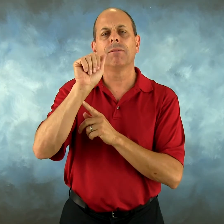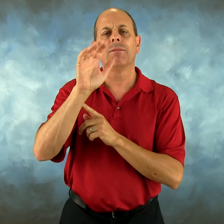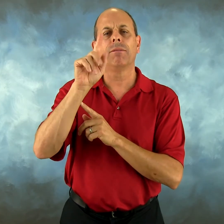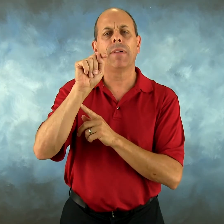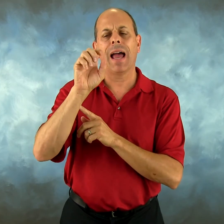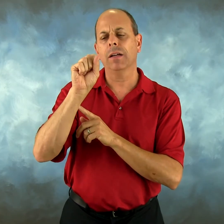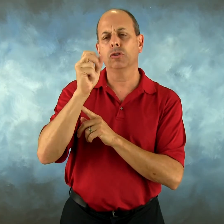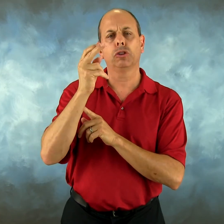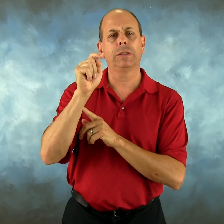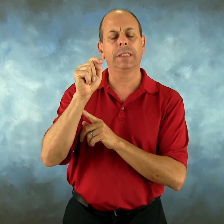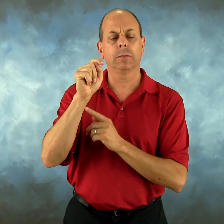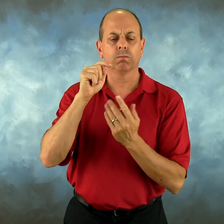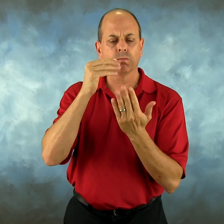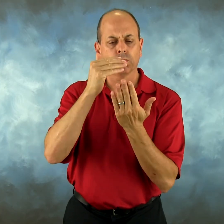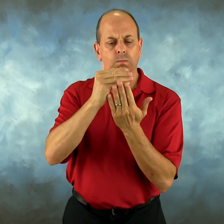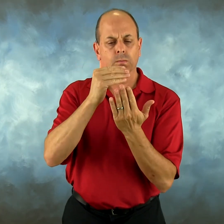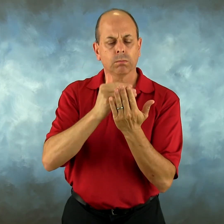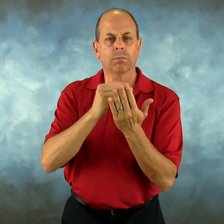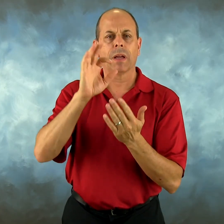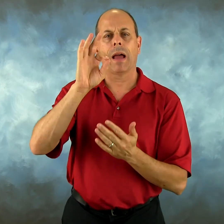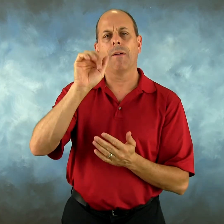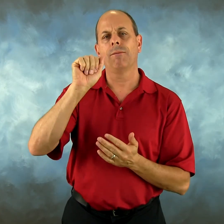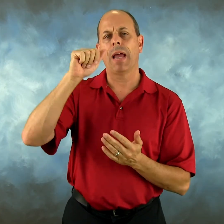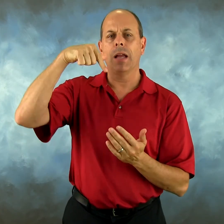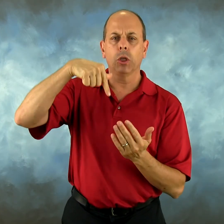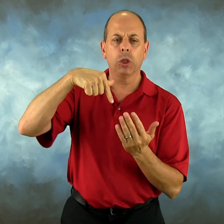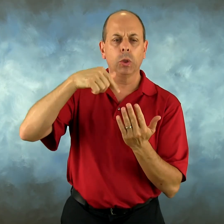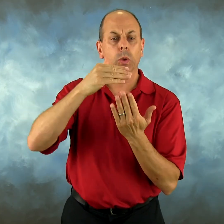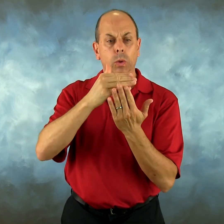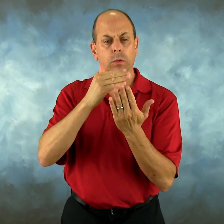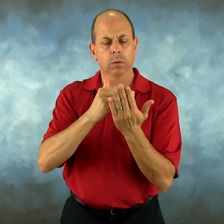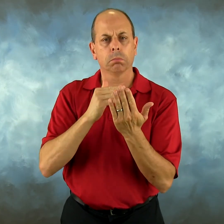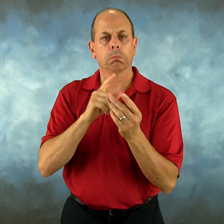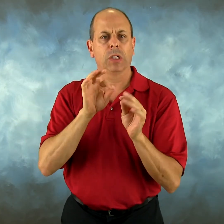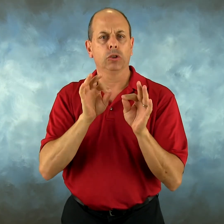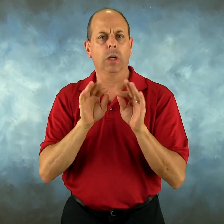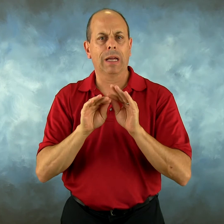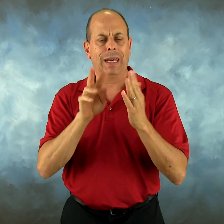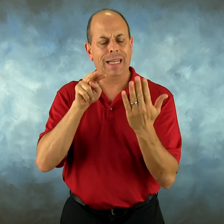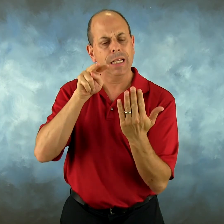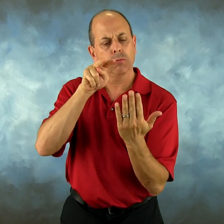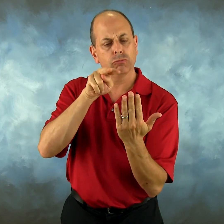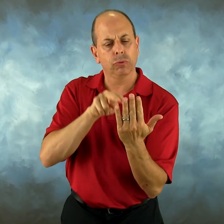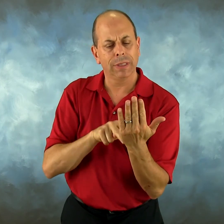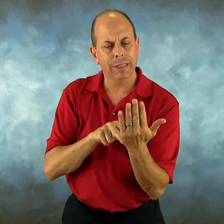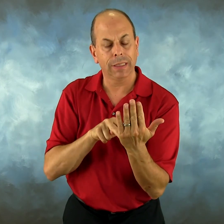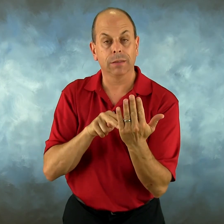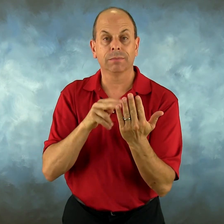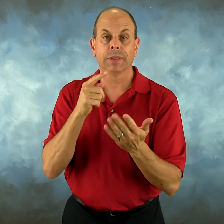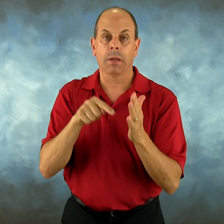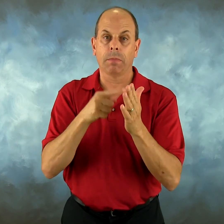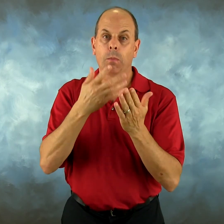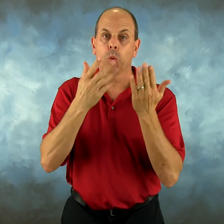A good thing to do is to give a patient with hearing loss fact sheets or frequently